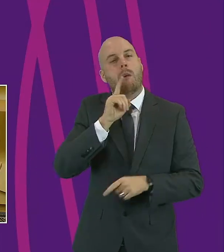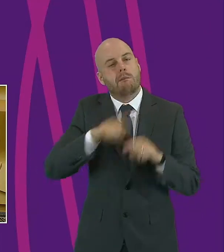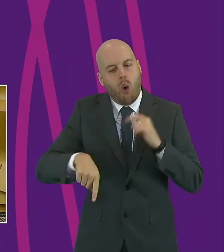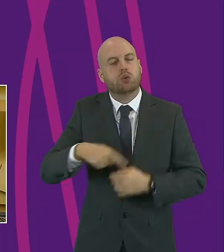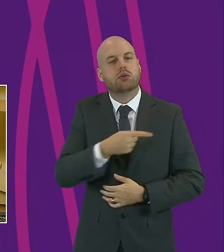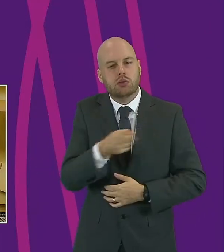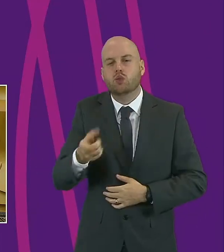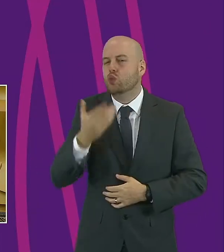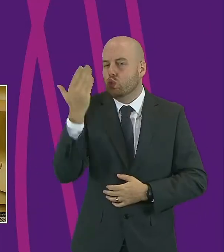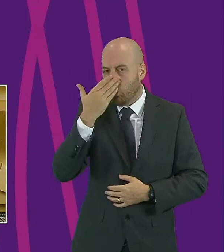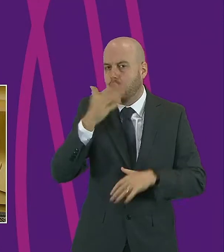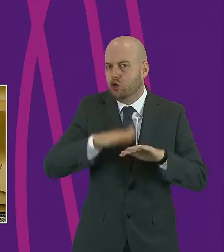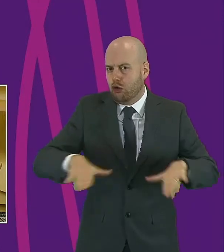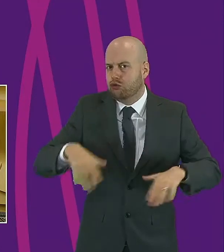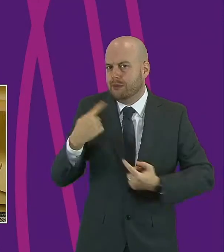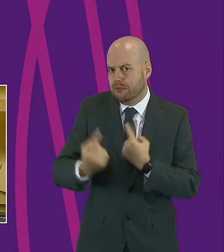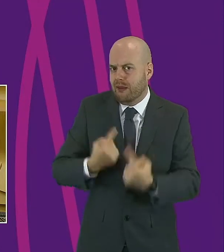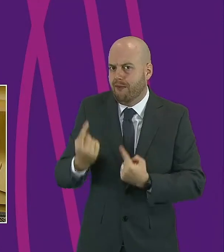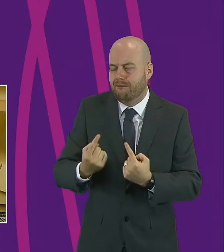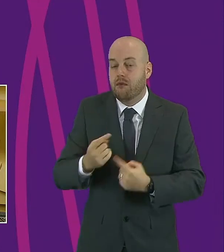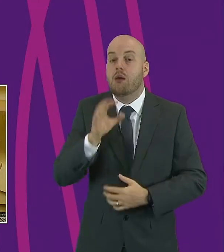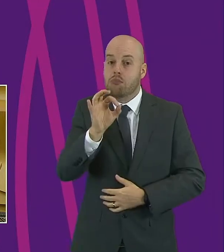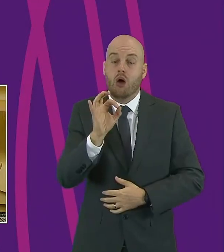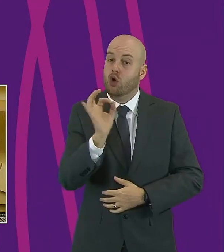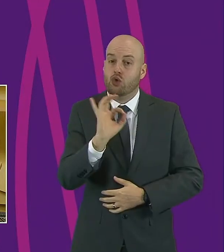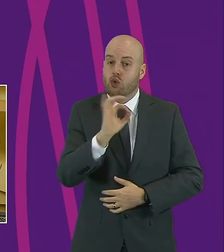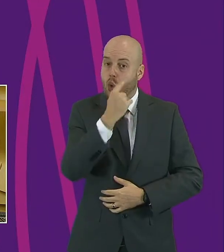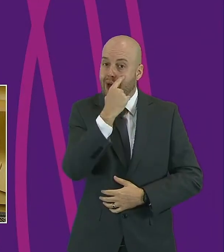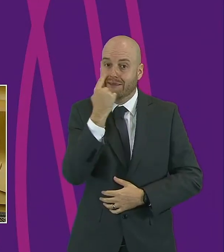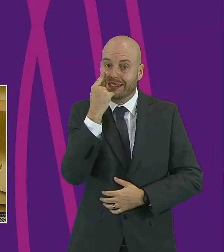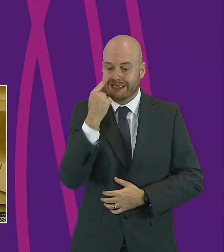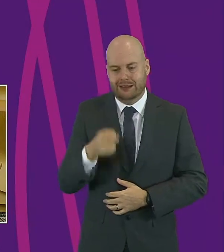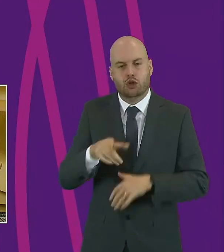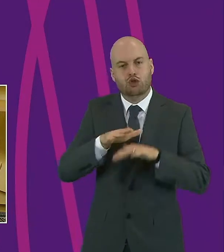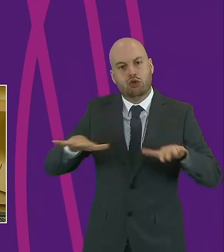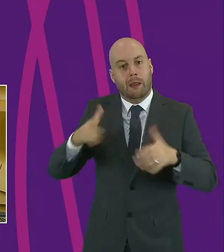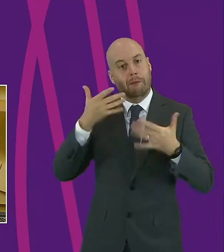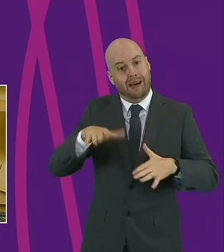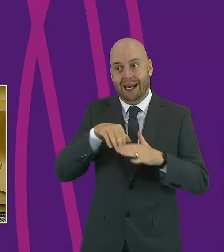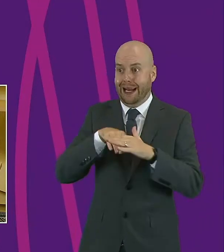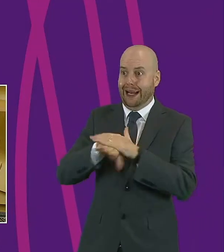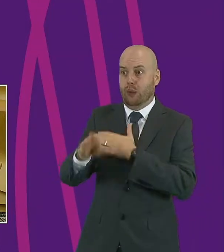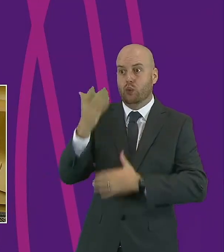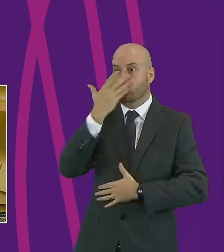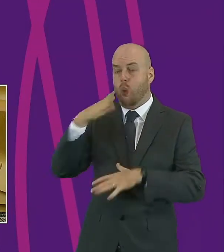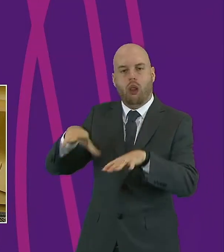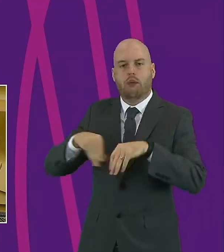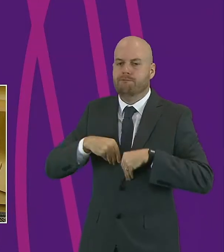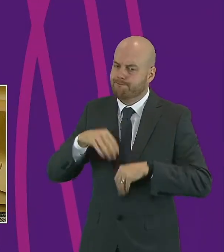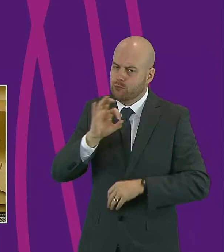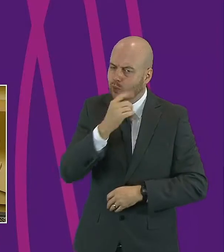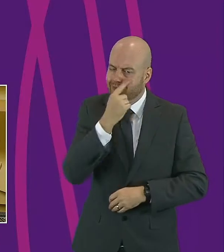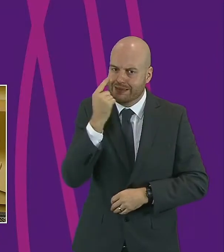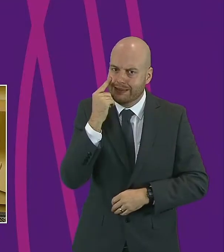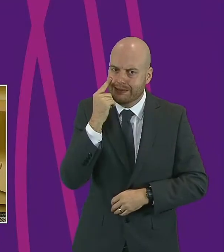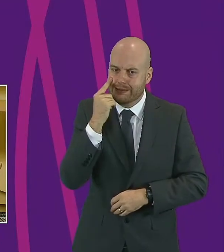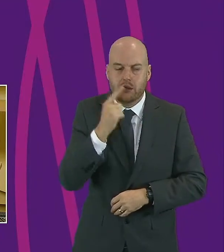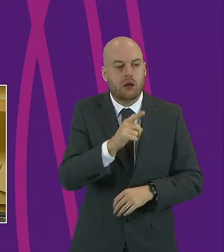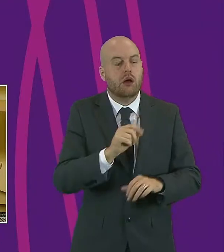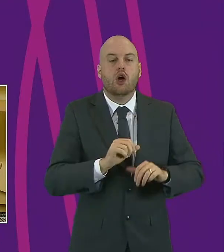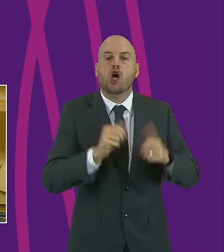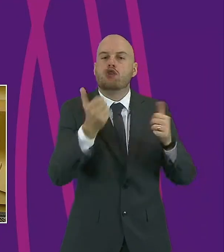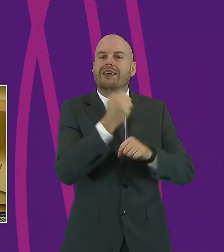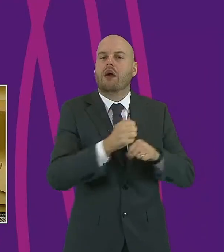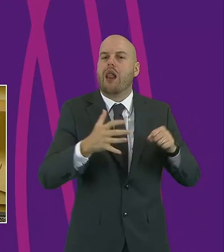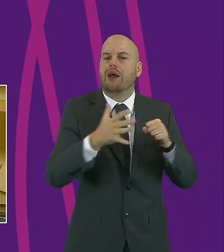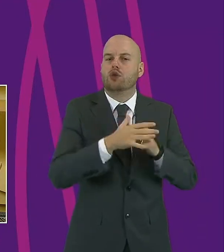no evidence that they contacted the virus in school. Greater Glasgow and Clyde Health Board are also carrying out contact tracing around several